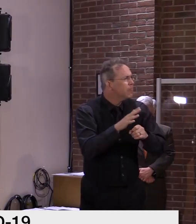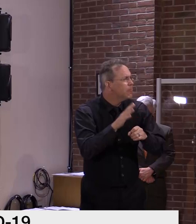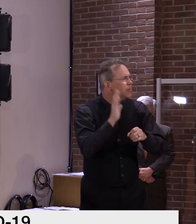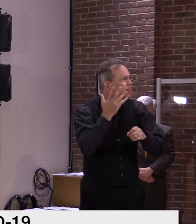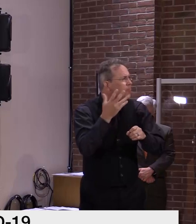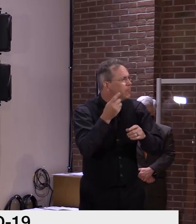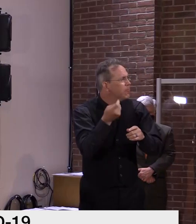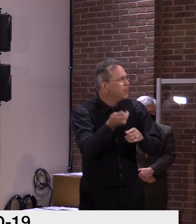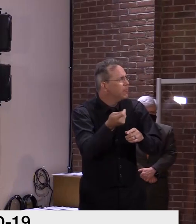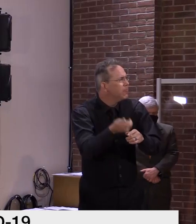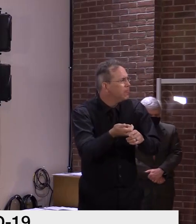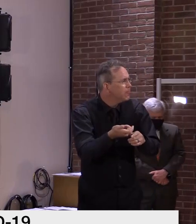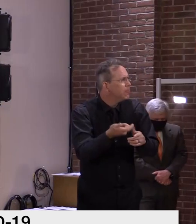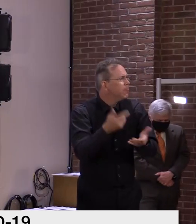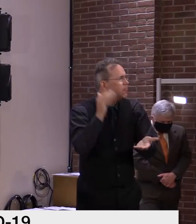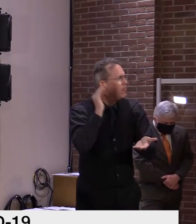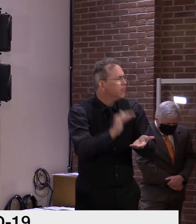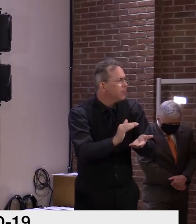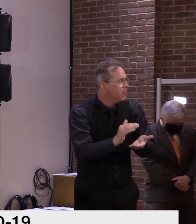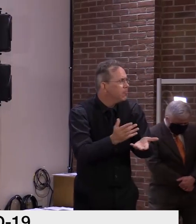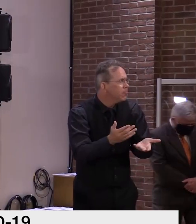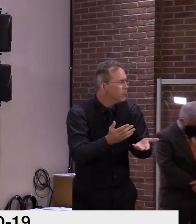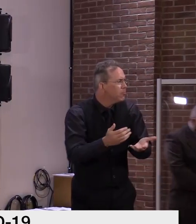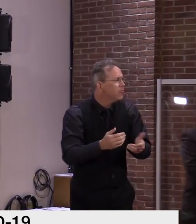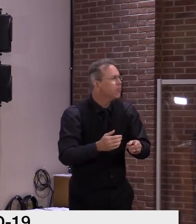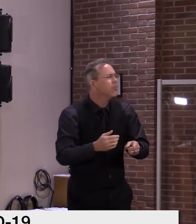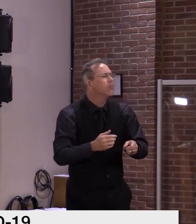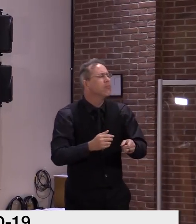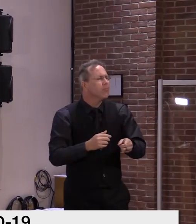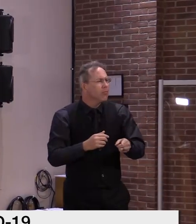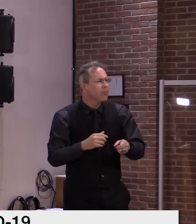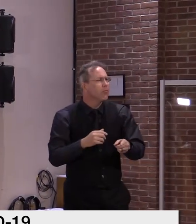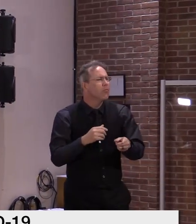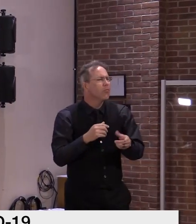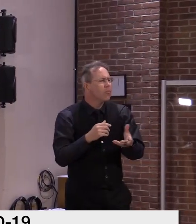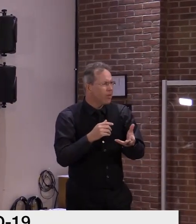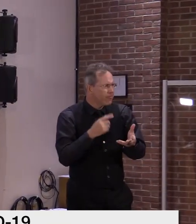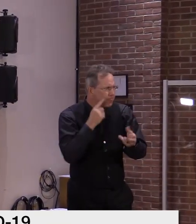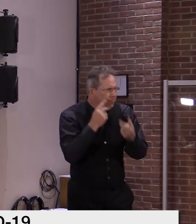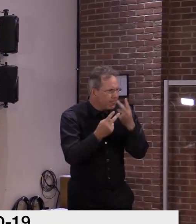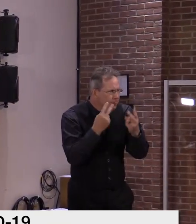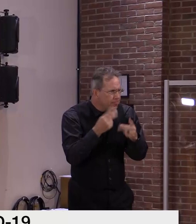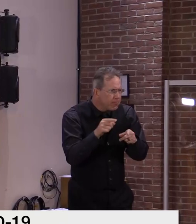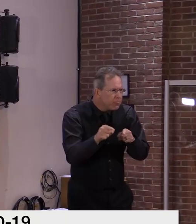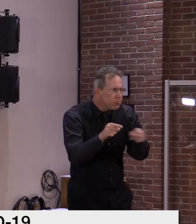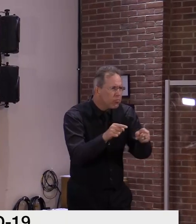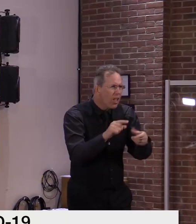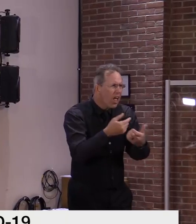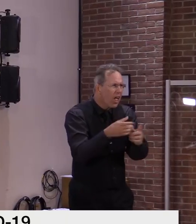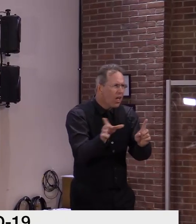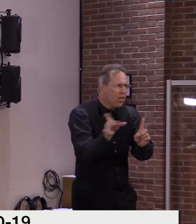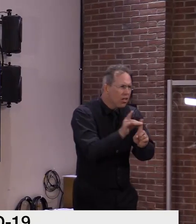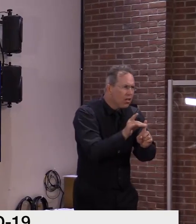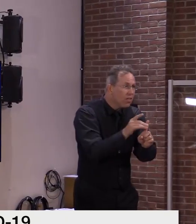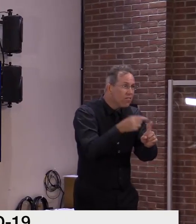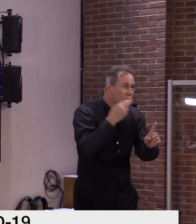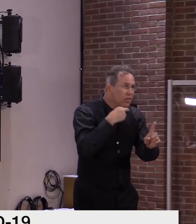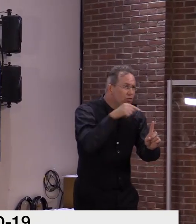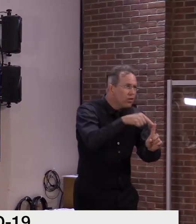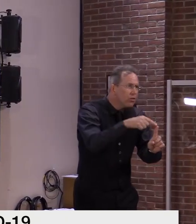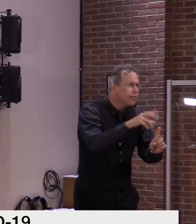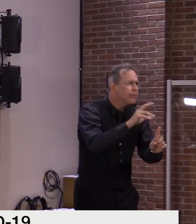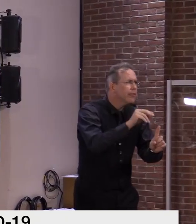an episode at a restaurant, it's often representing the community's penetration